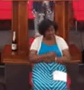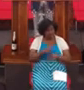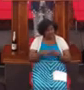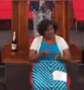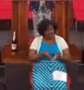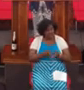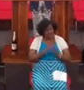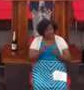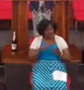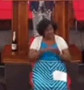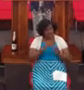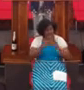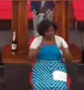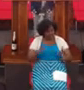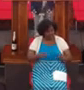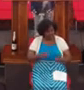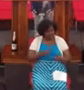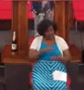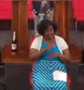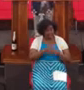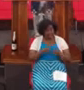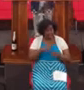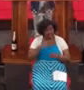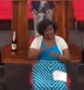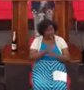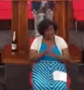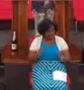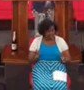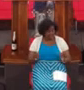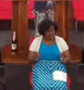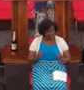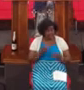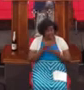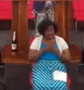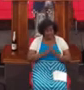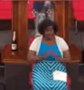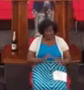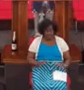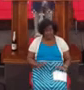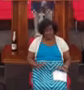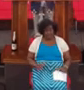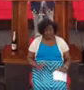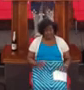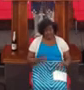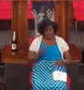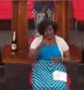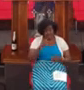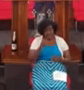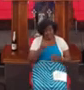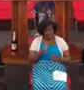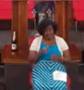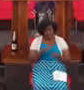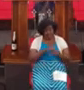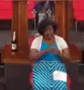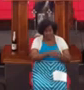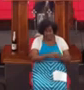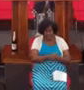this question, they all said nothing. They kept quiet. Seeing their